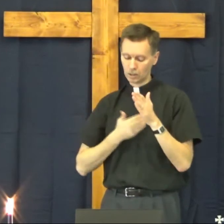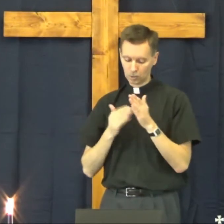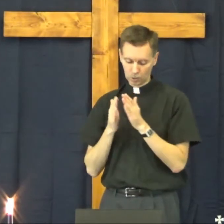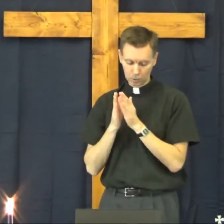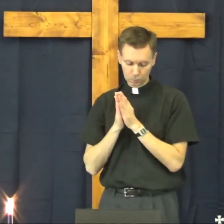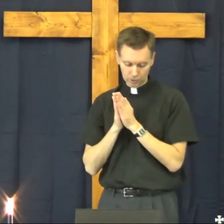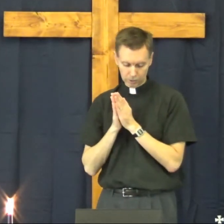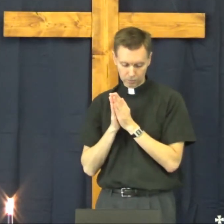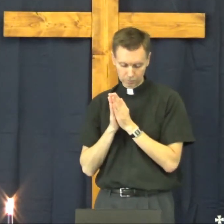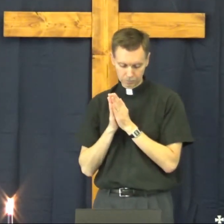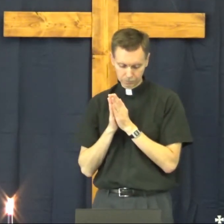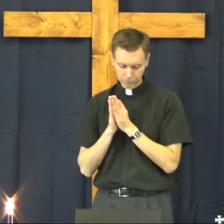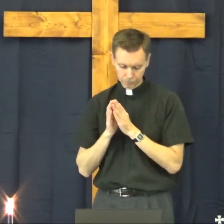hear our prayer.